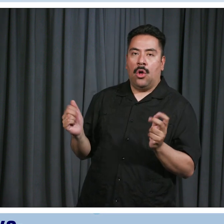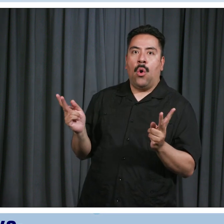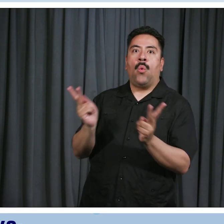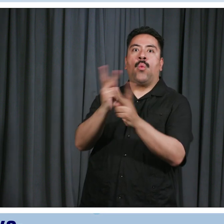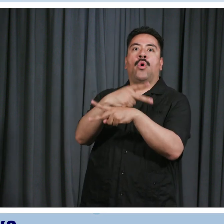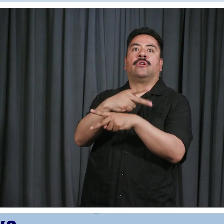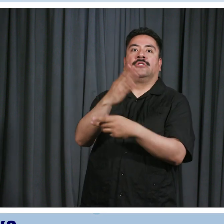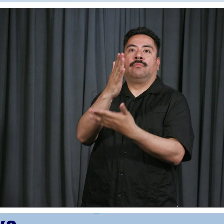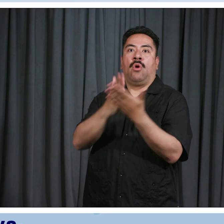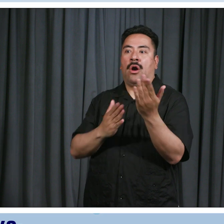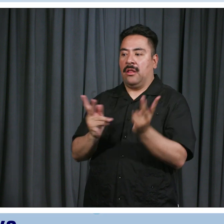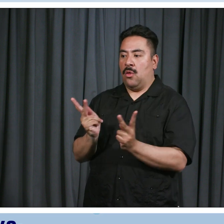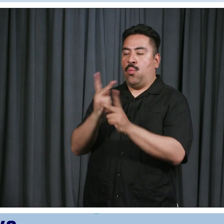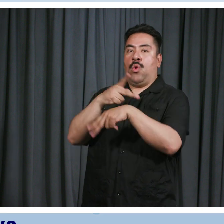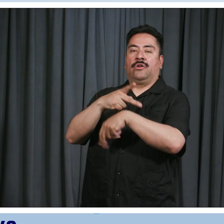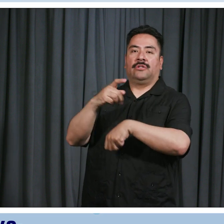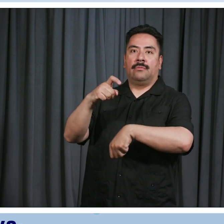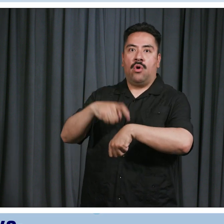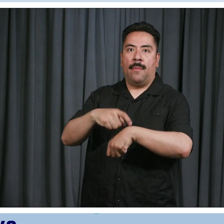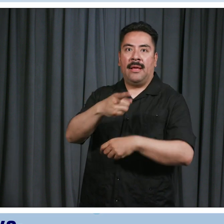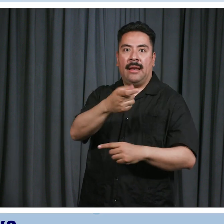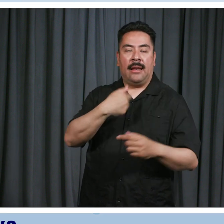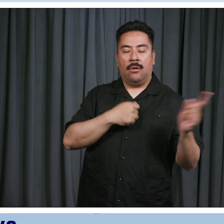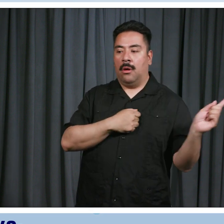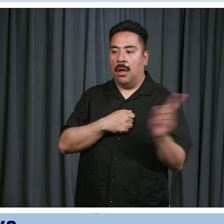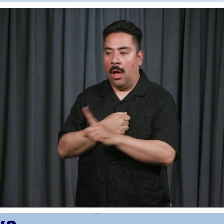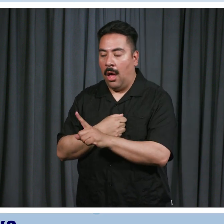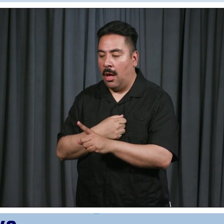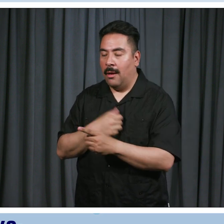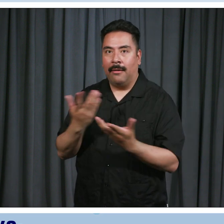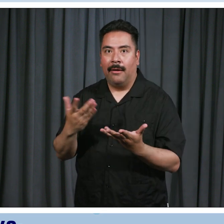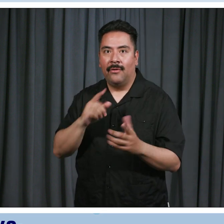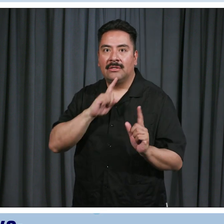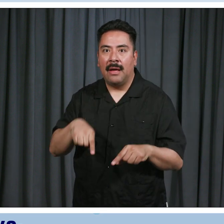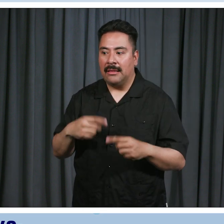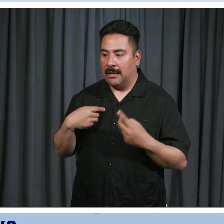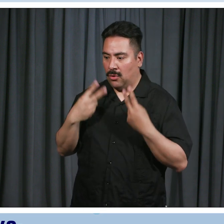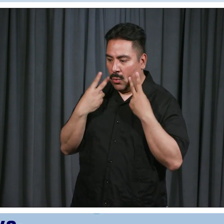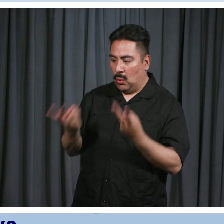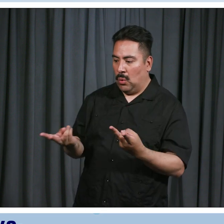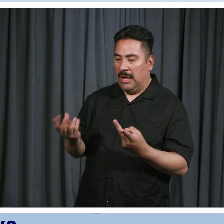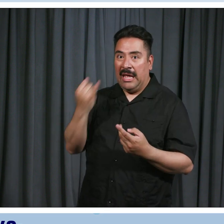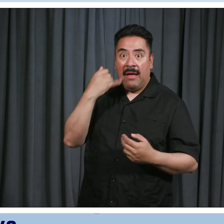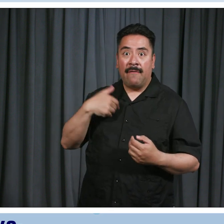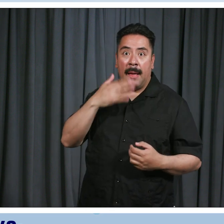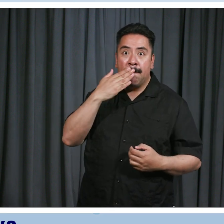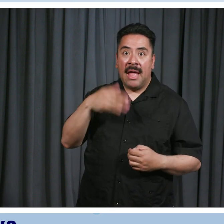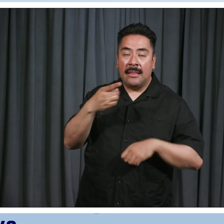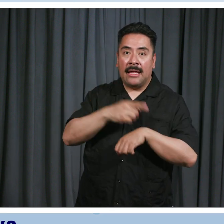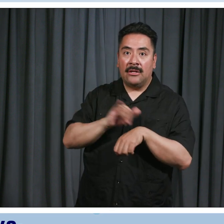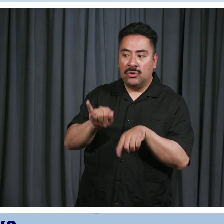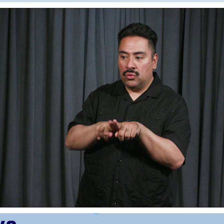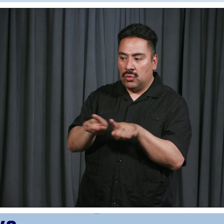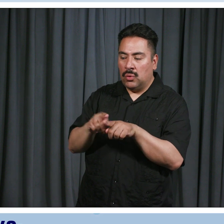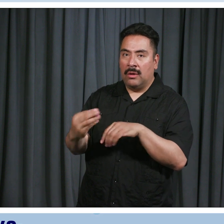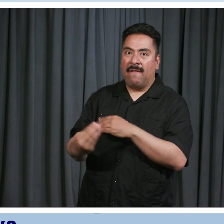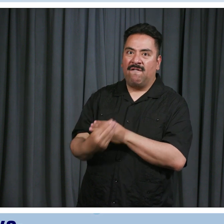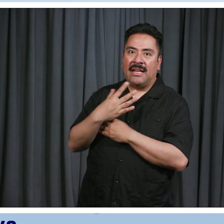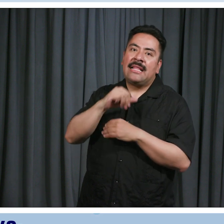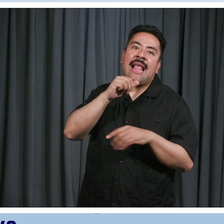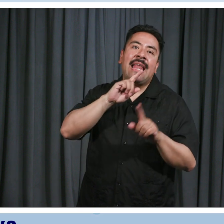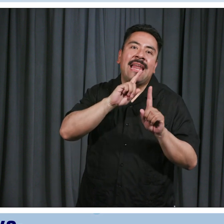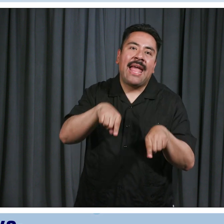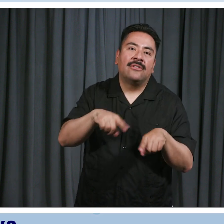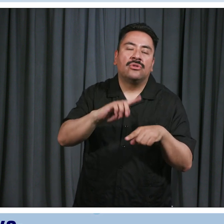part of people's worst moment, and you're the responder, and you're like having a bad day too. So. It's not an answer. I'm